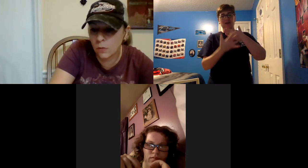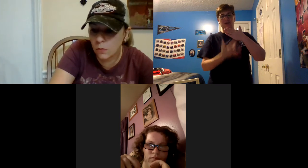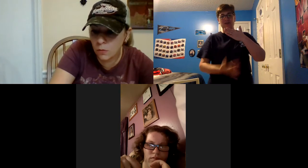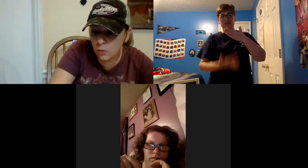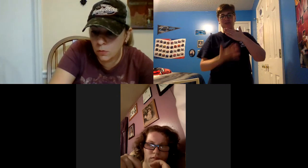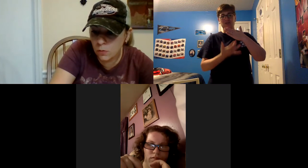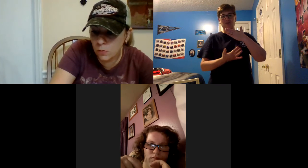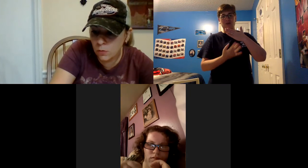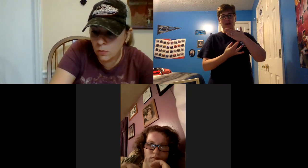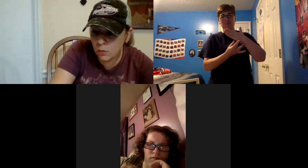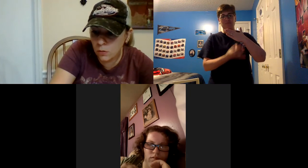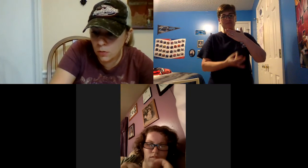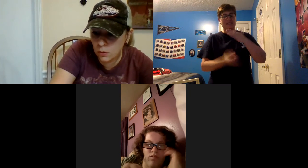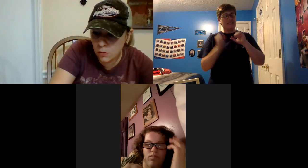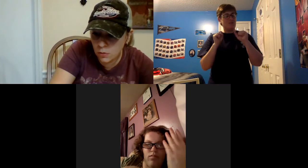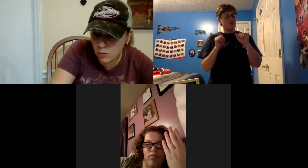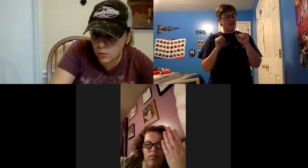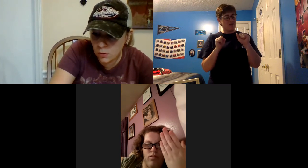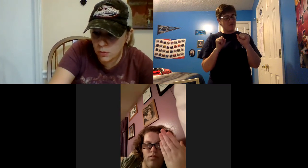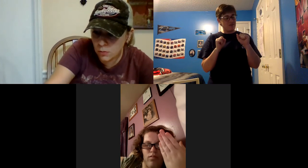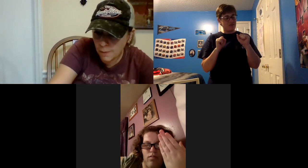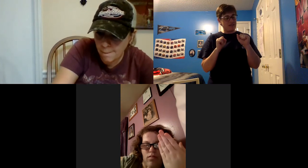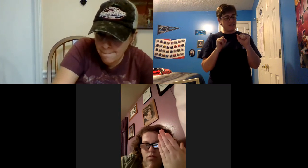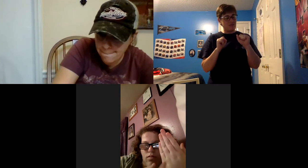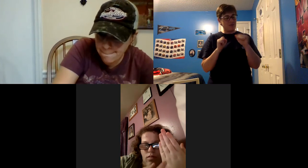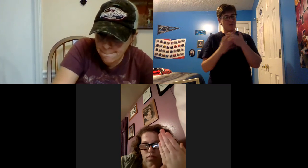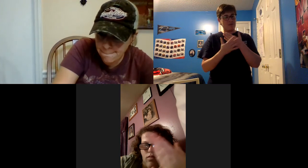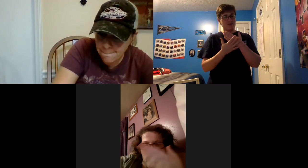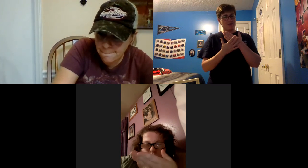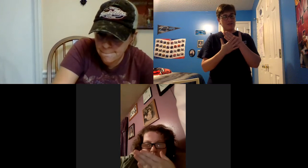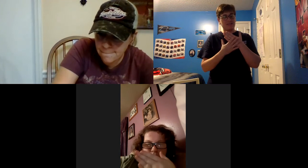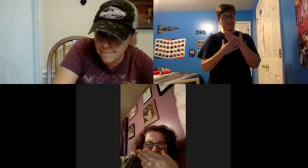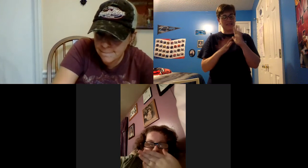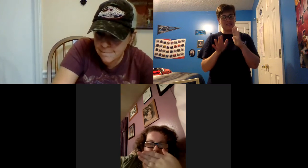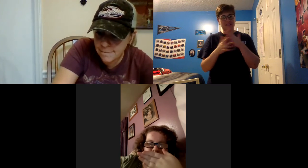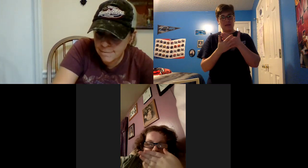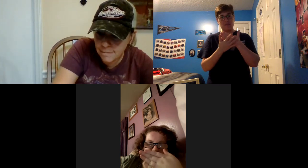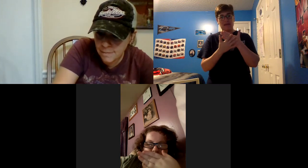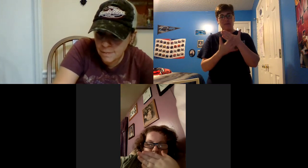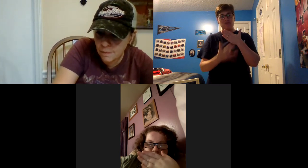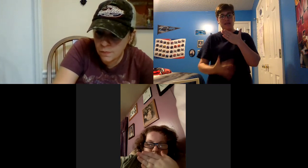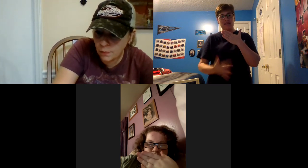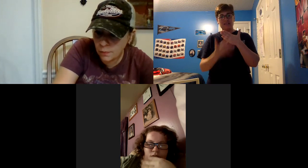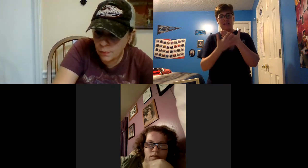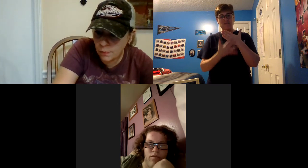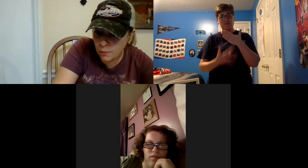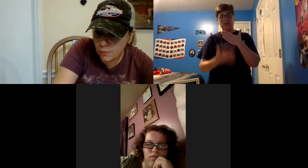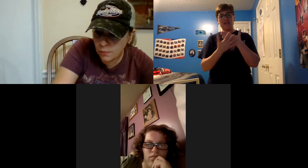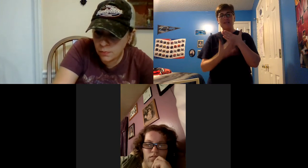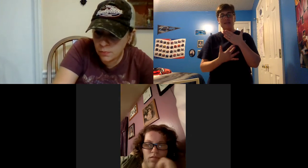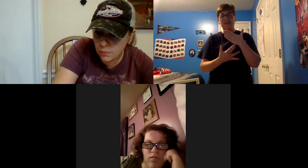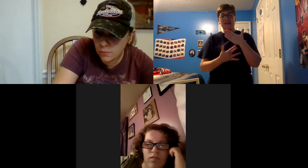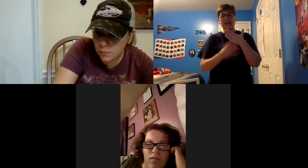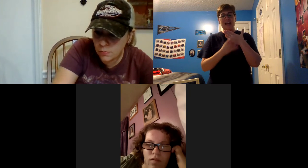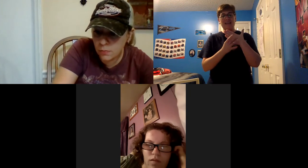Mm-hmm. You can do, I'm real careful to do that because I'm trying to remember and this is going to sound bad, but you've got the sign for